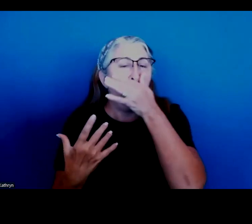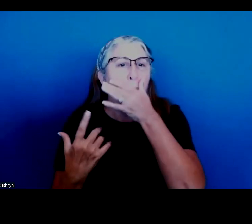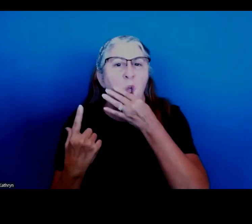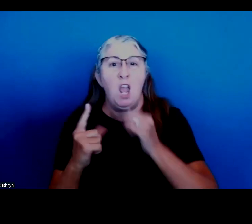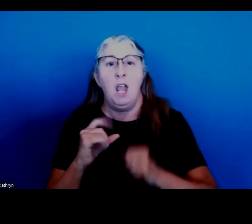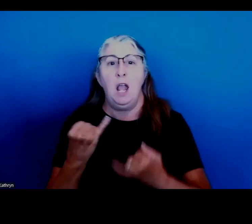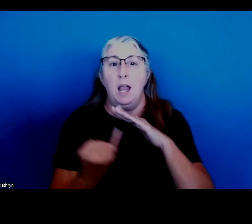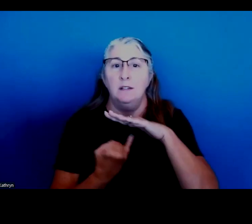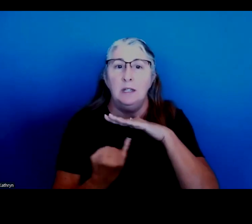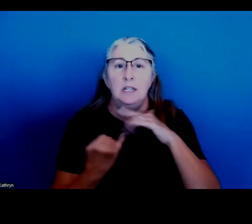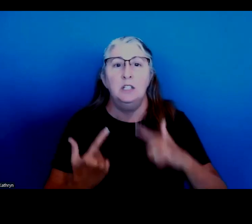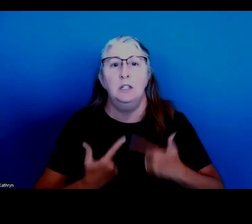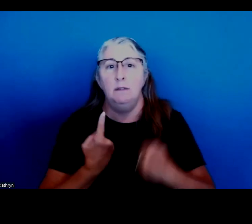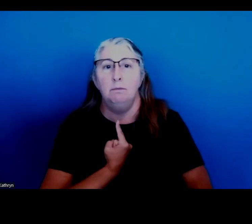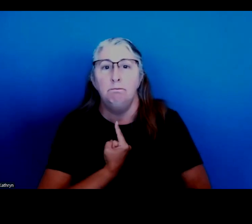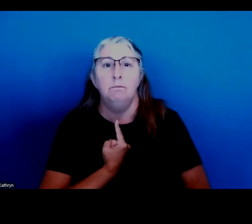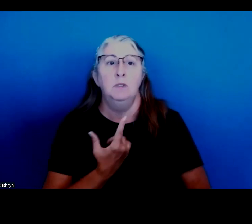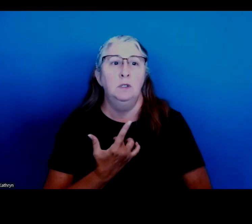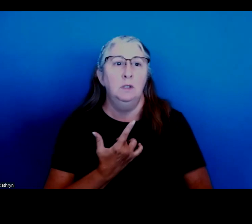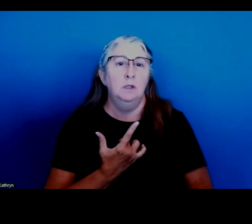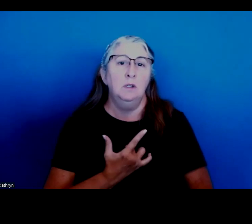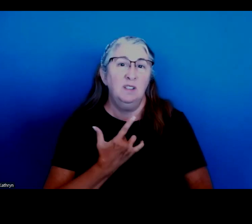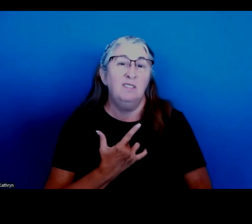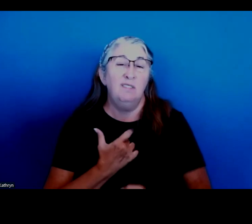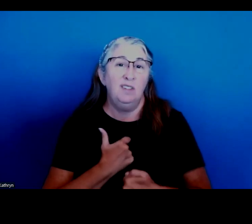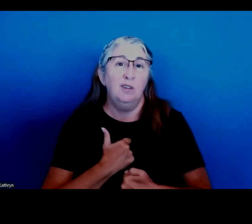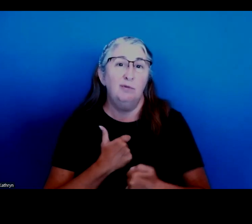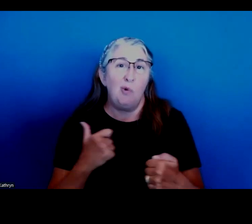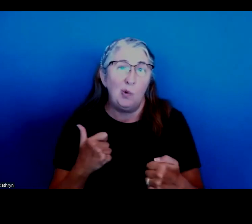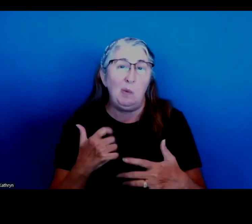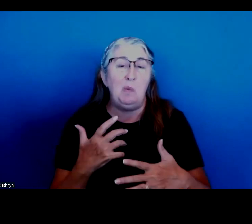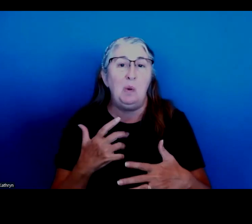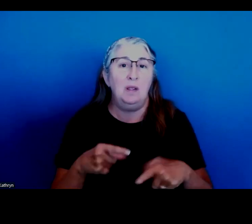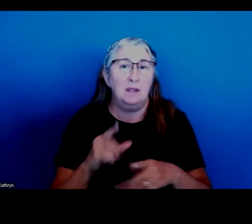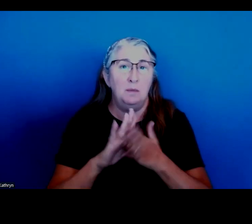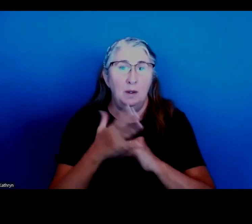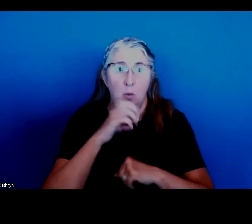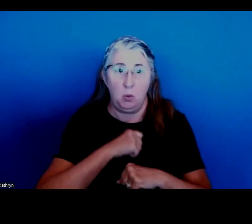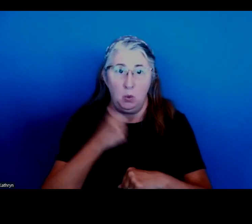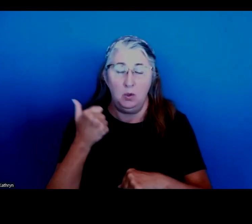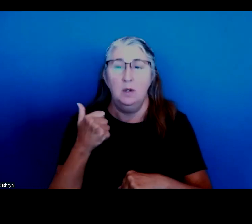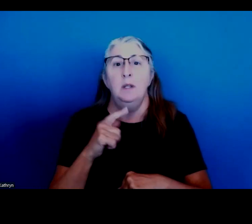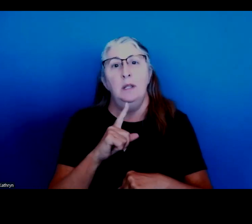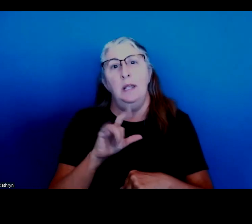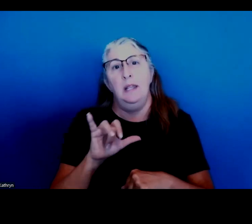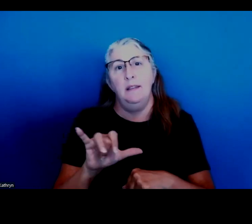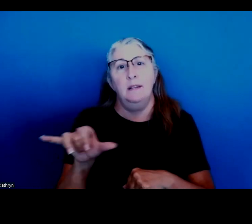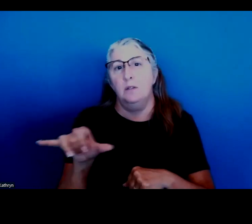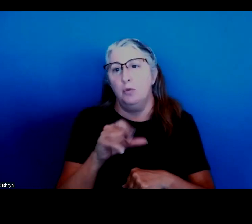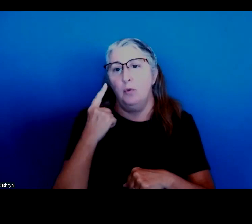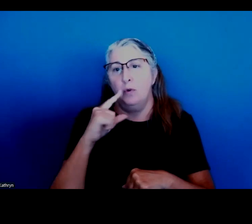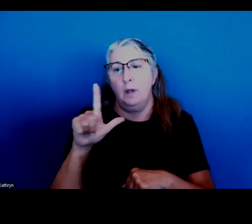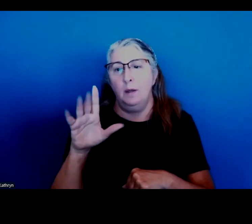loneliness can make people feel particularly vulnerable as they age. And this is certainly true also for